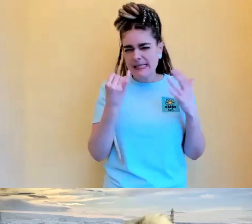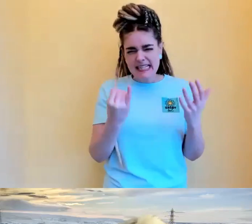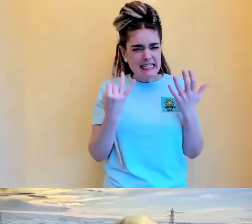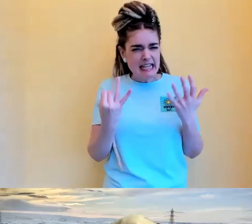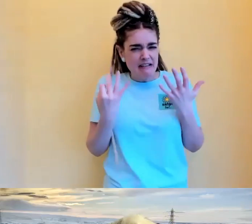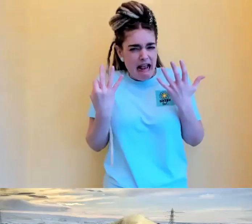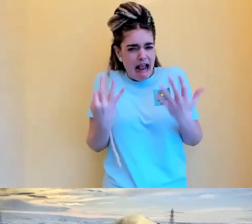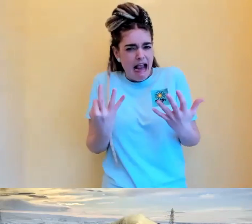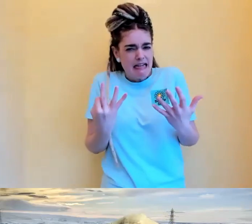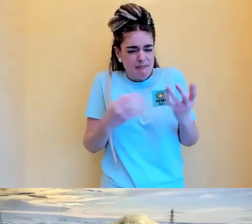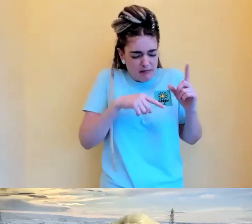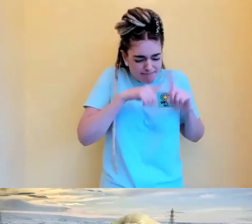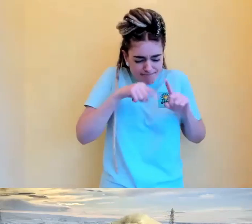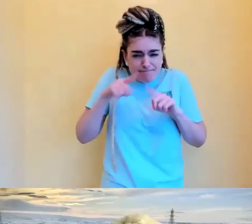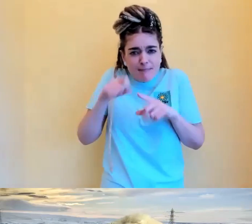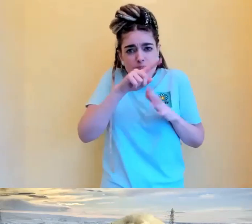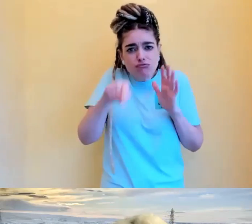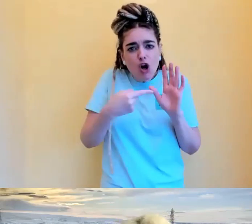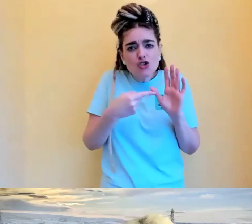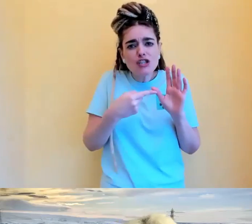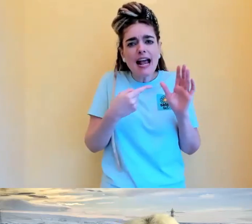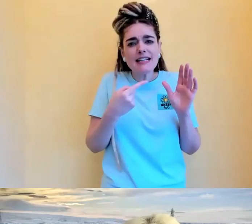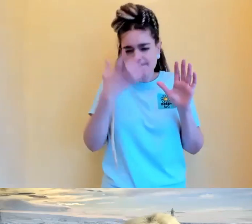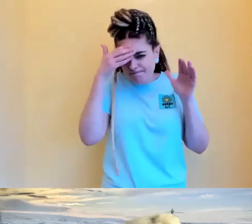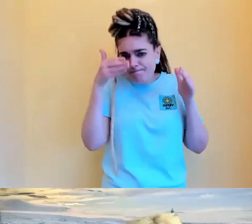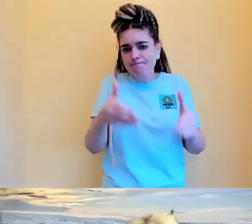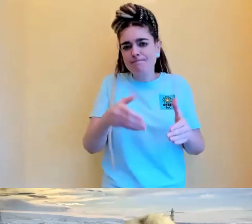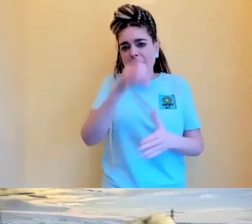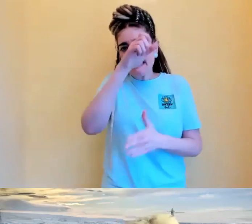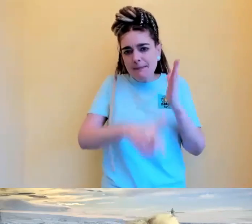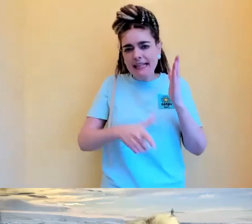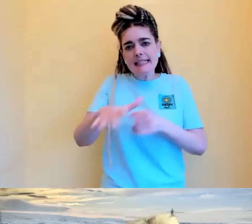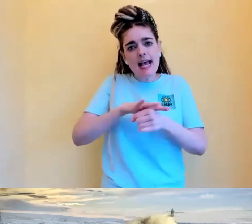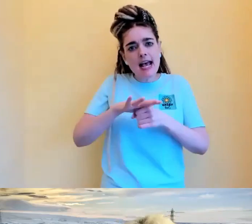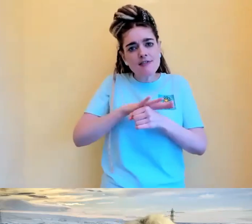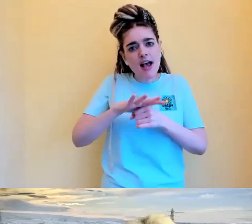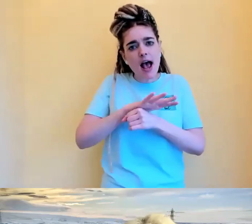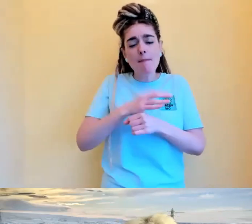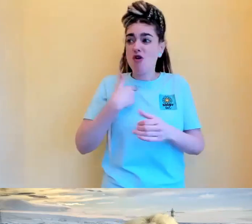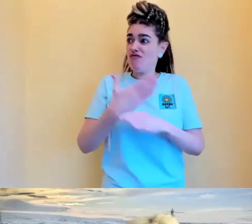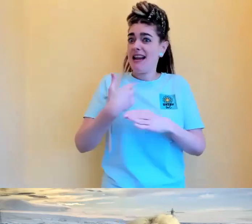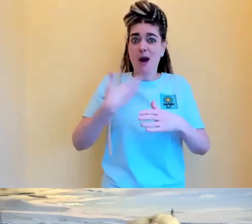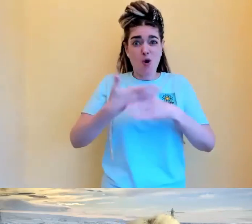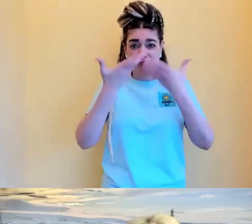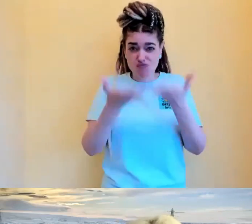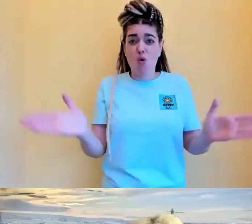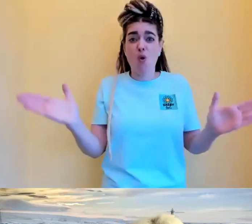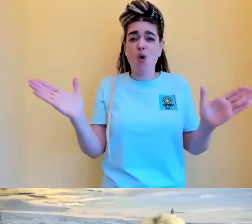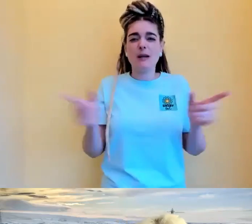different projects around this subject area. But I work broadly in music and music